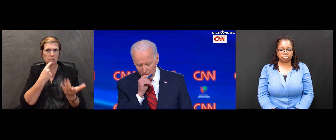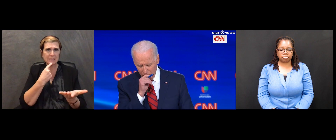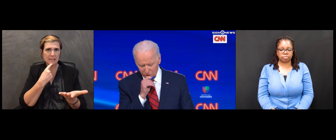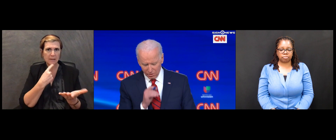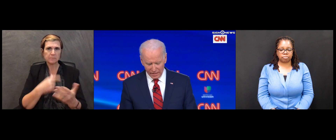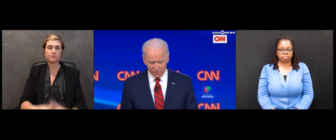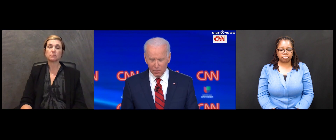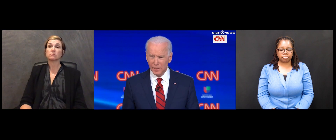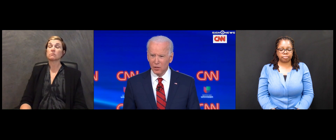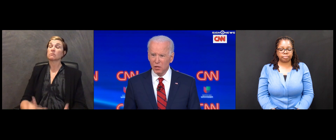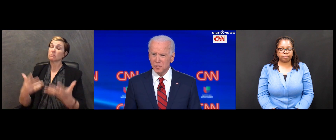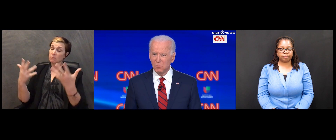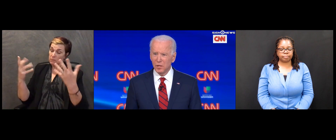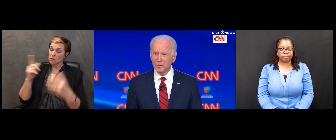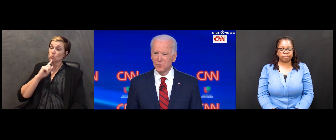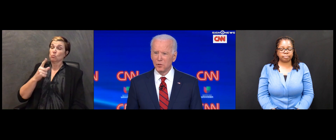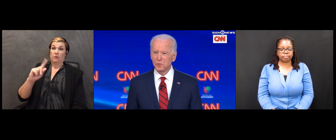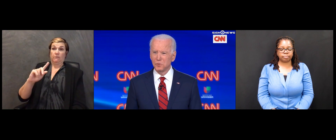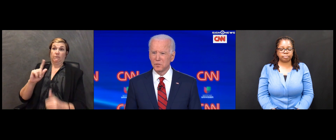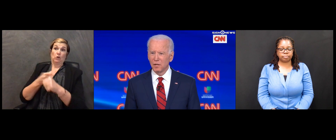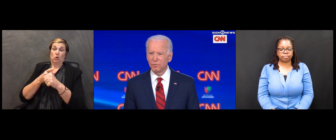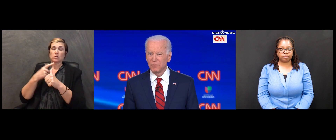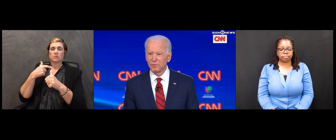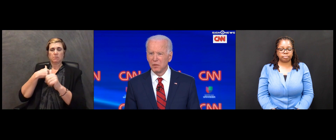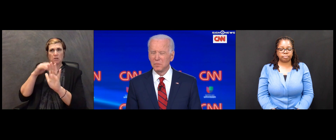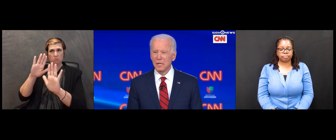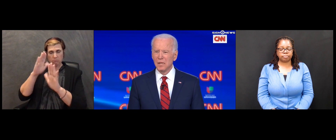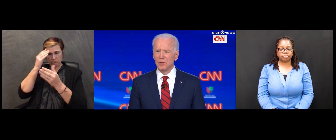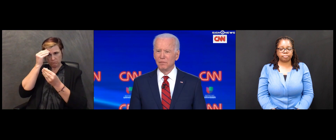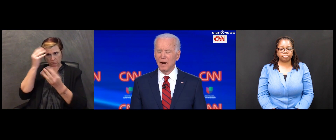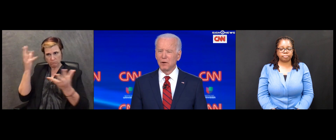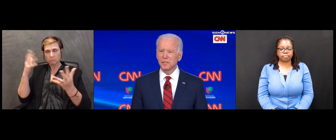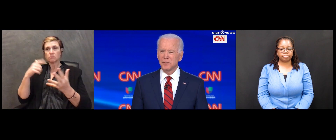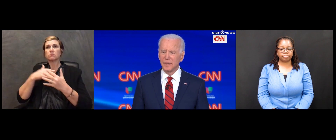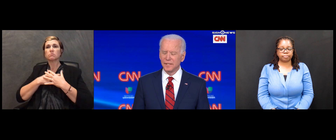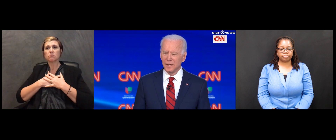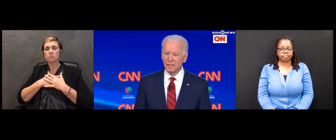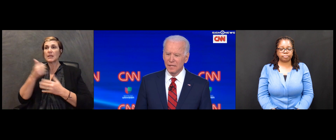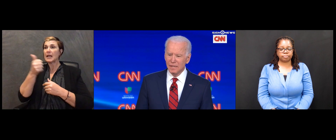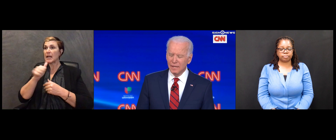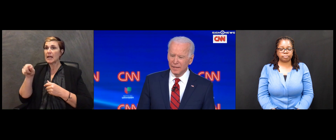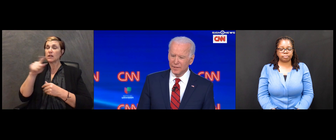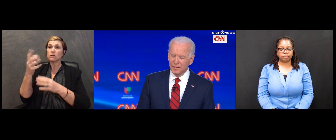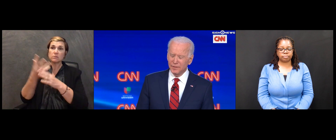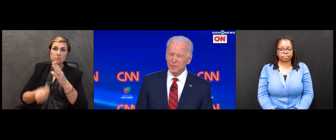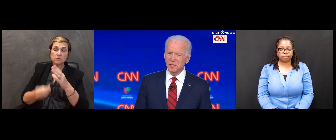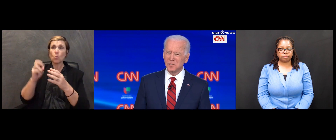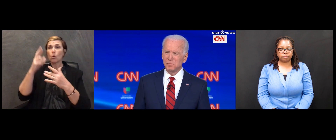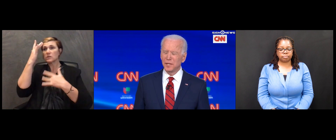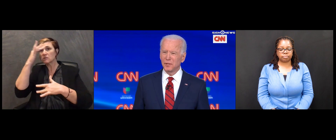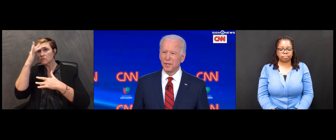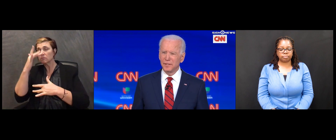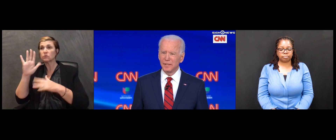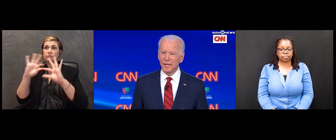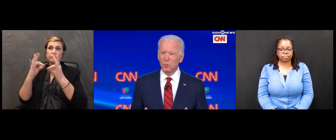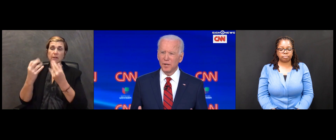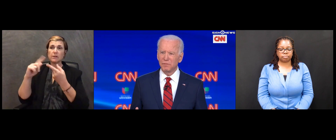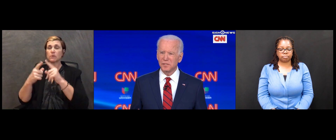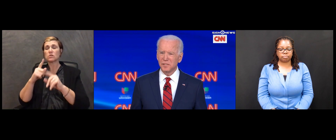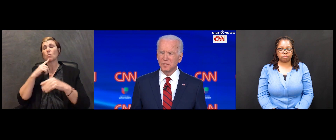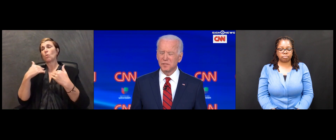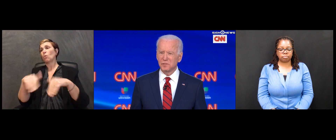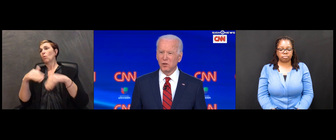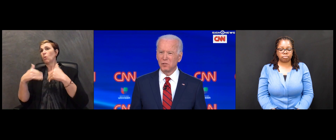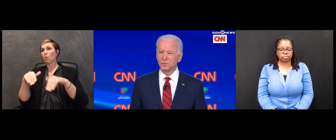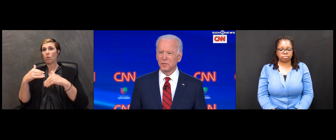those who have already lost someone or those who are suffering from the virus. This is bigger than any one